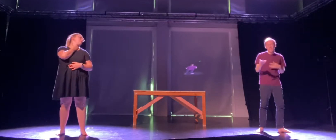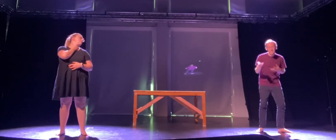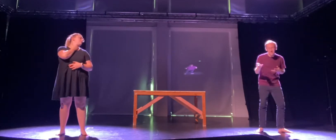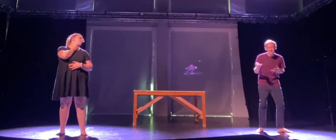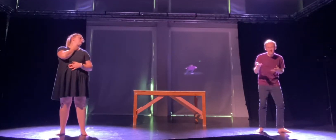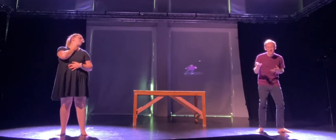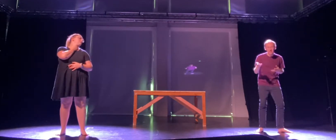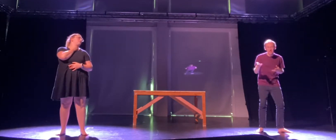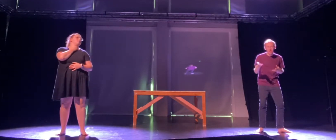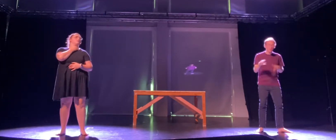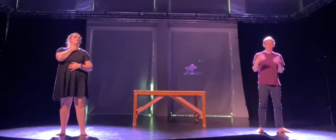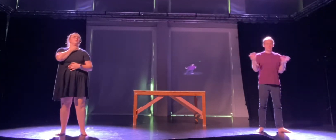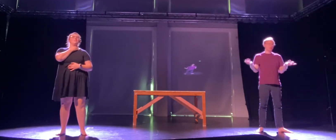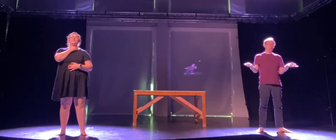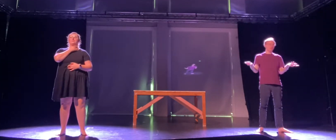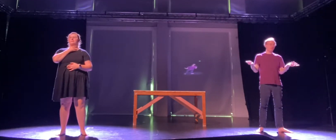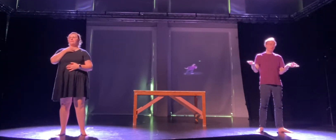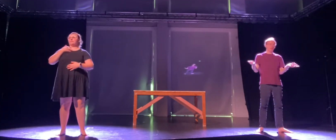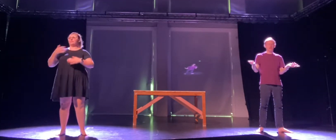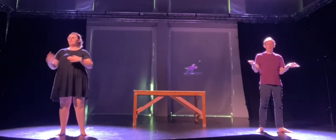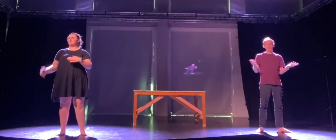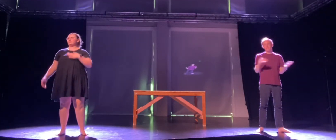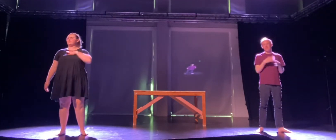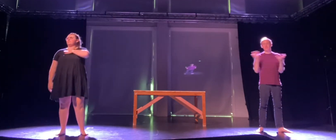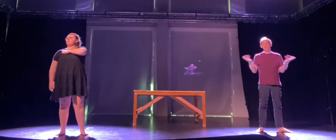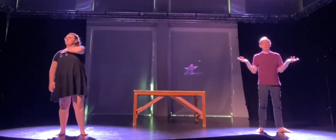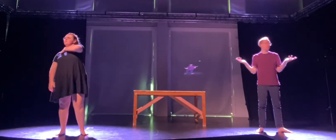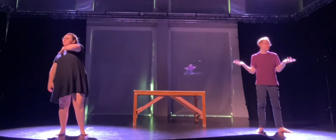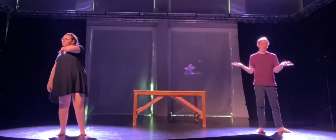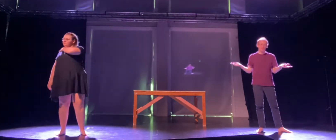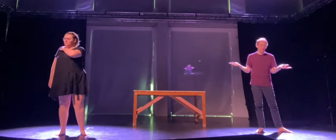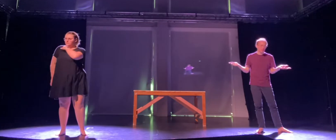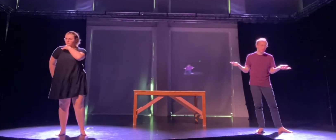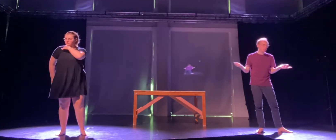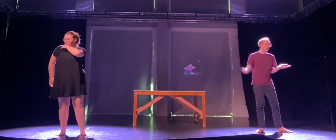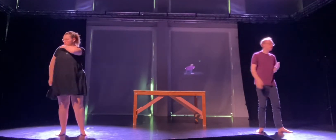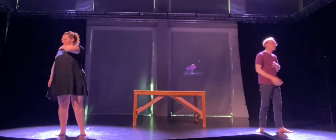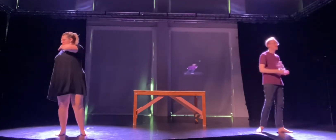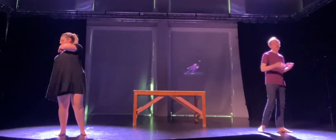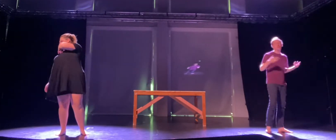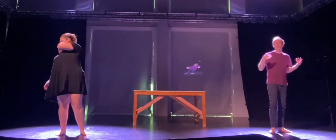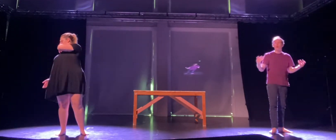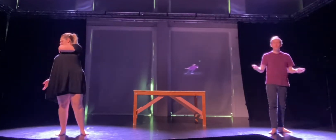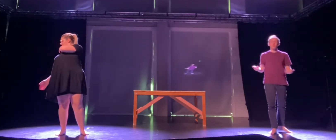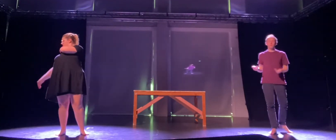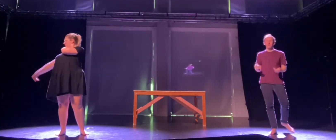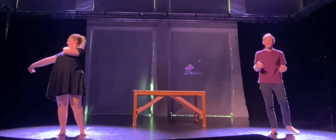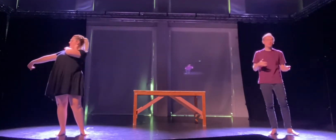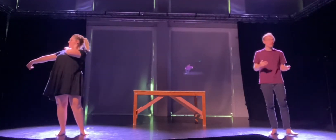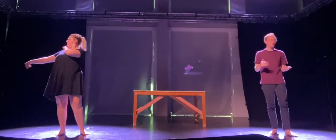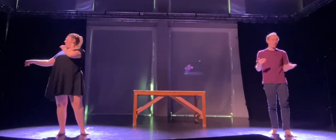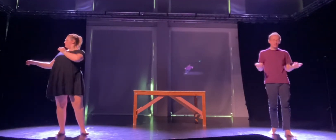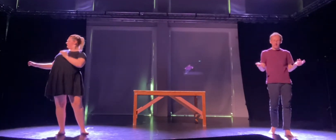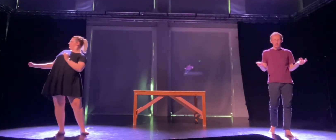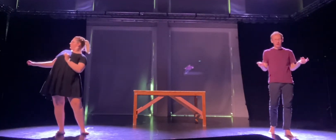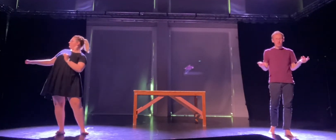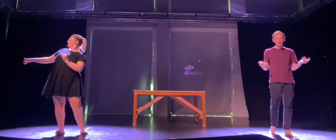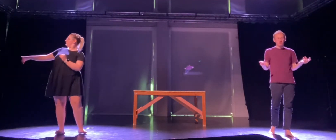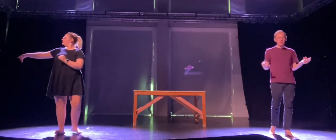it? Obviously we know it's completely round, but there's a section of people who do believe this. But according to Samuel Rowbotham, based on the Bedford Level experiment,